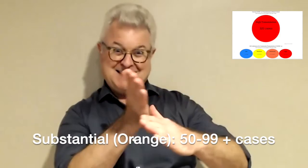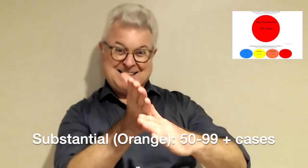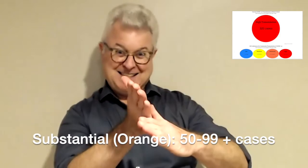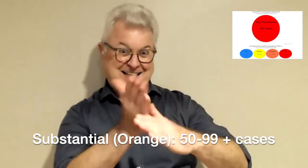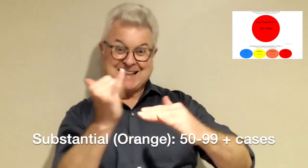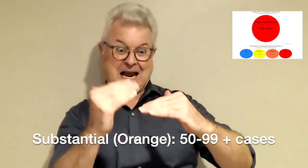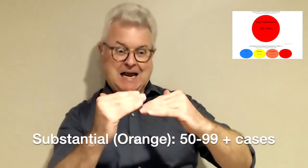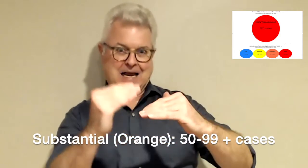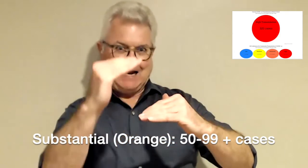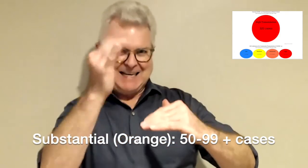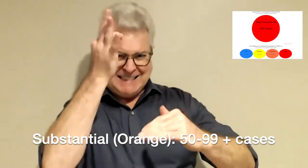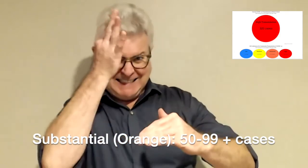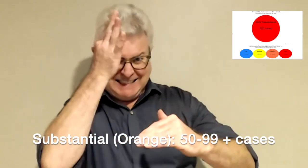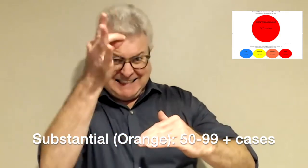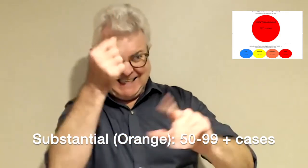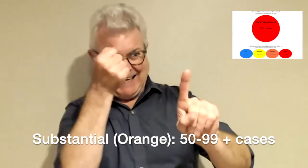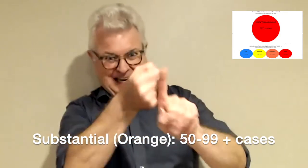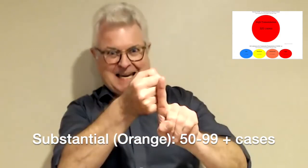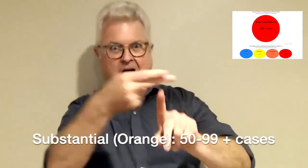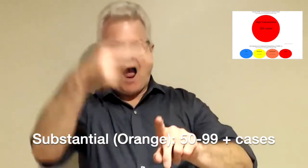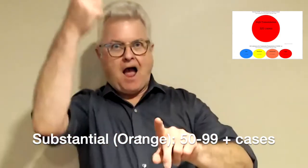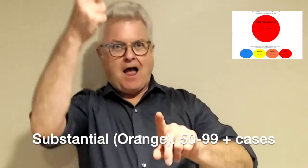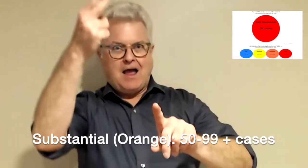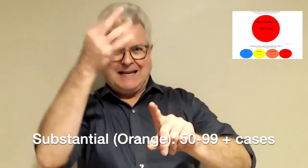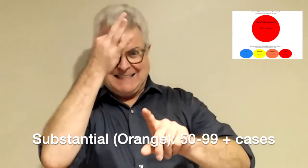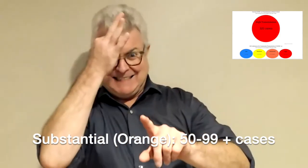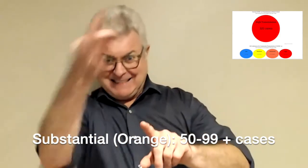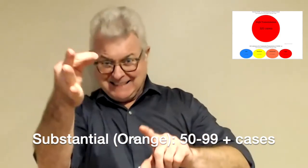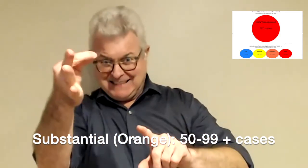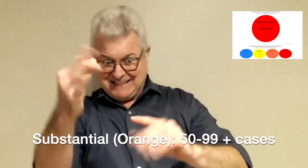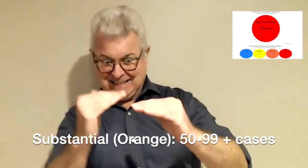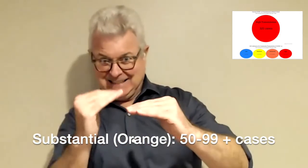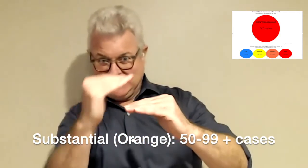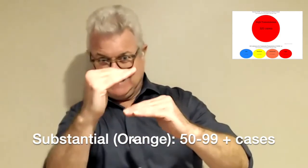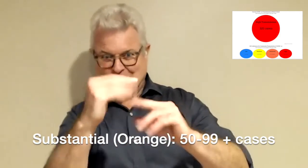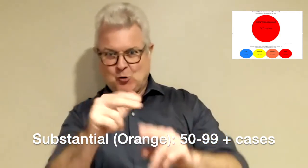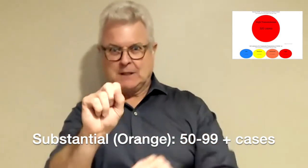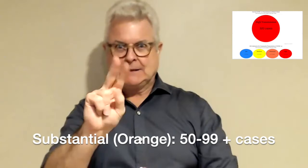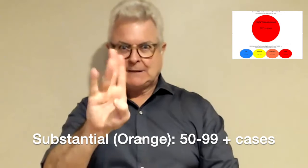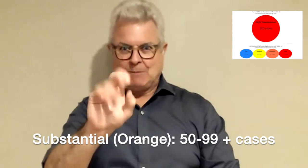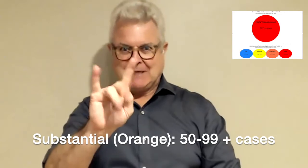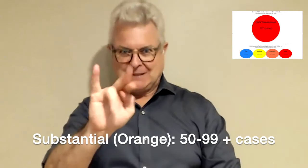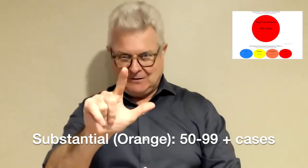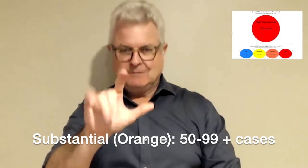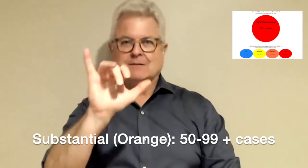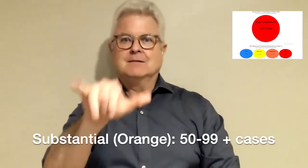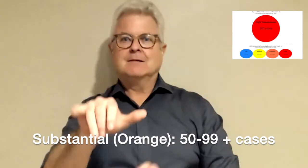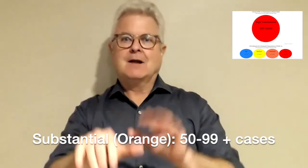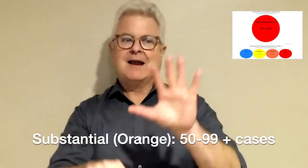is orange, which means that it's reached its peak, which is borderline before becoming unacceptable. That is